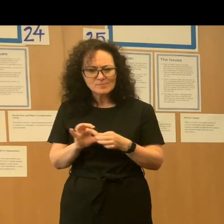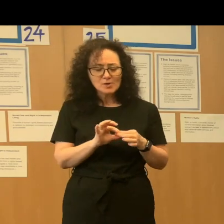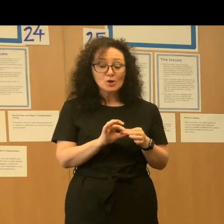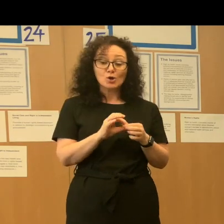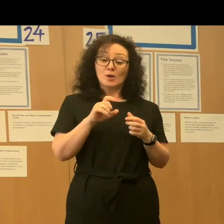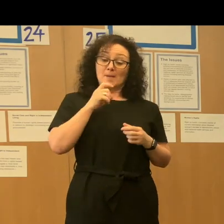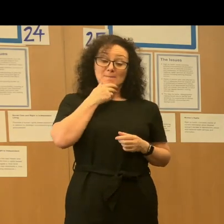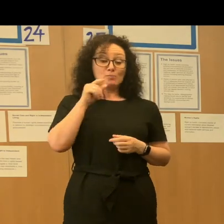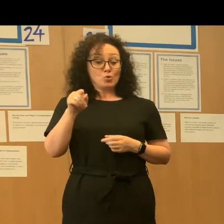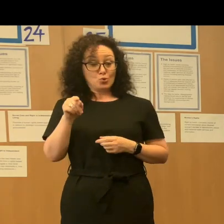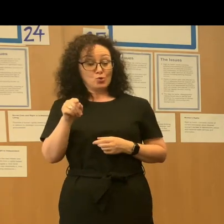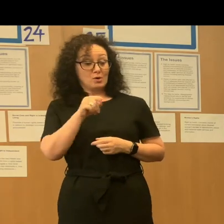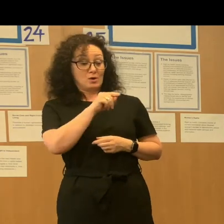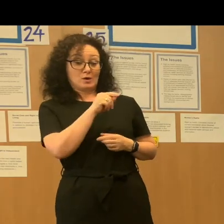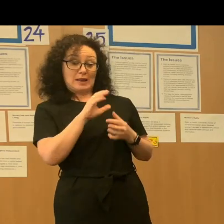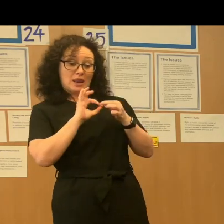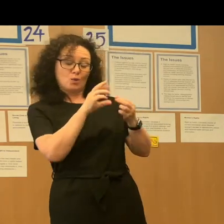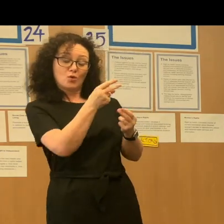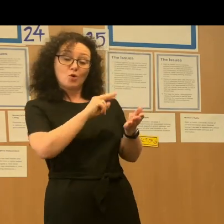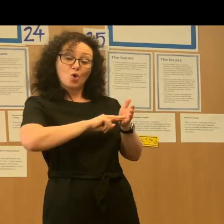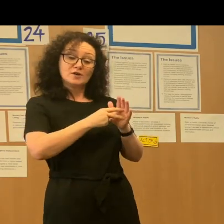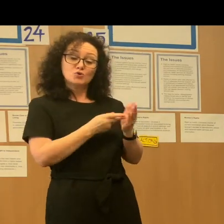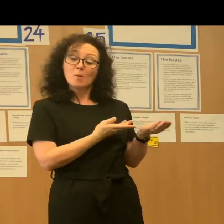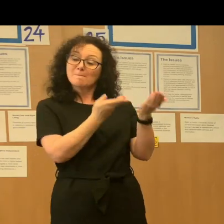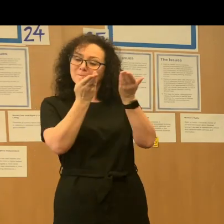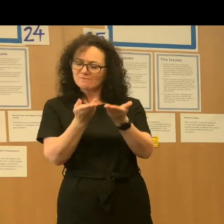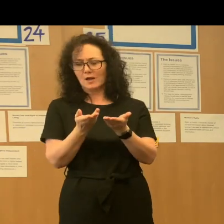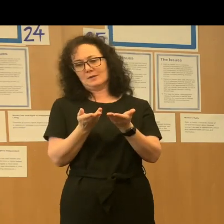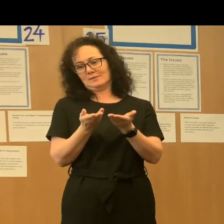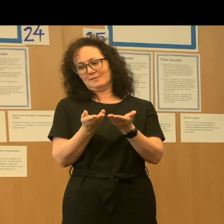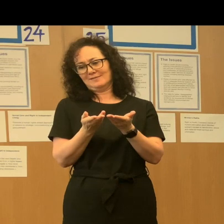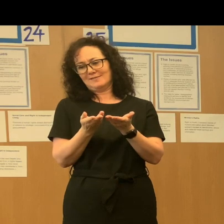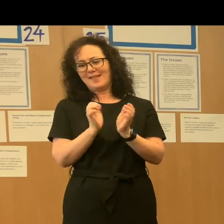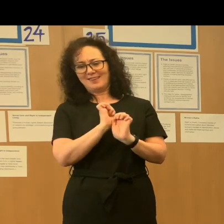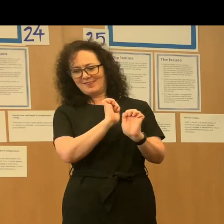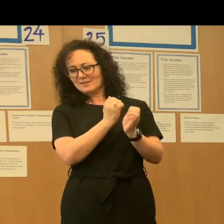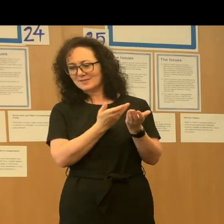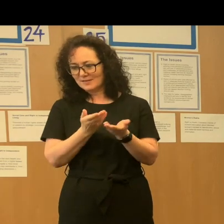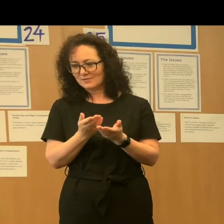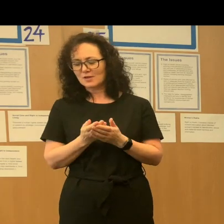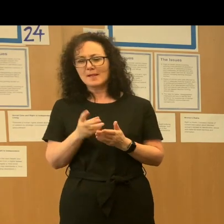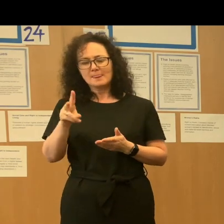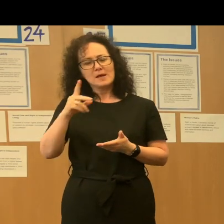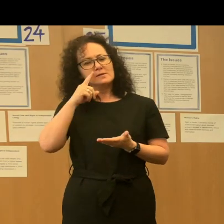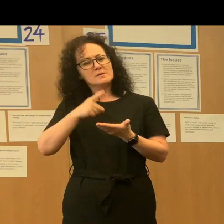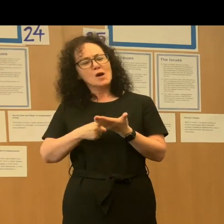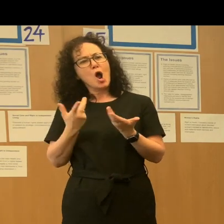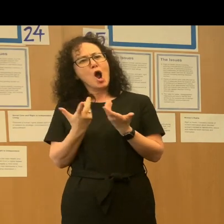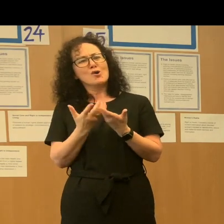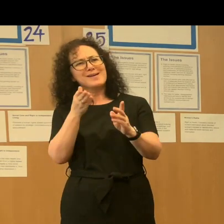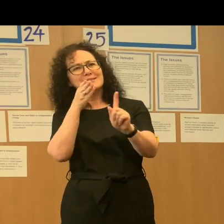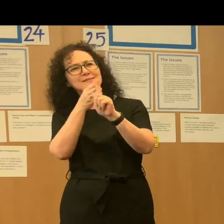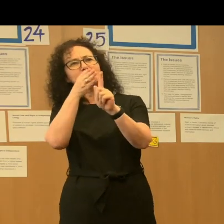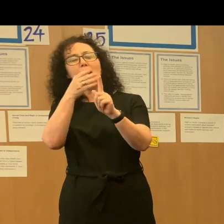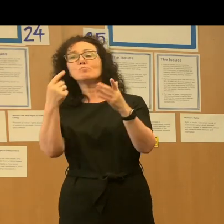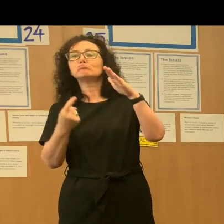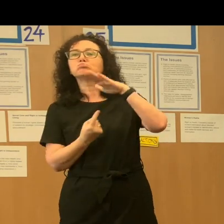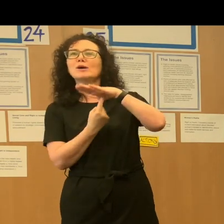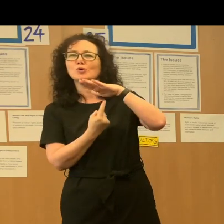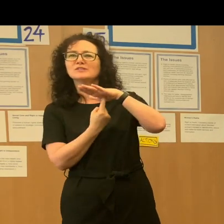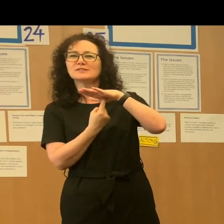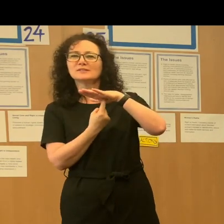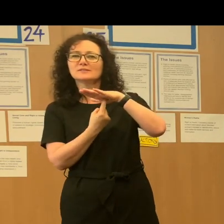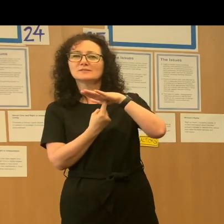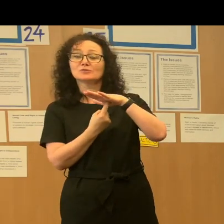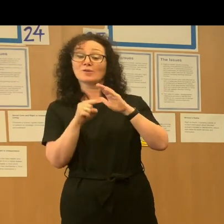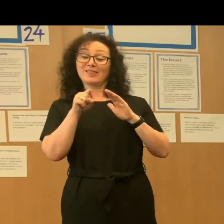delivering services for them to work together and come up with the local priorities for human rights in that local area. So we developed a kind of model